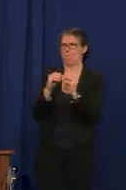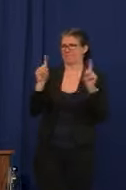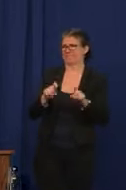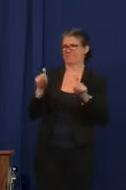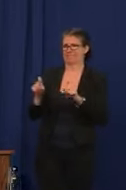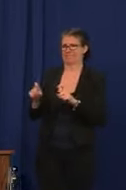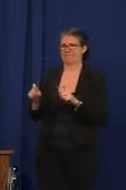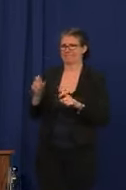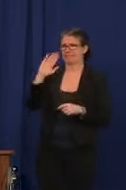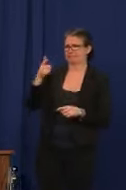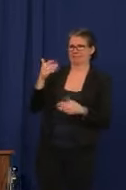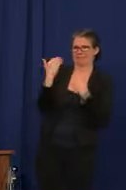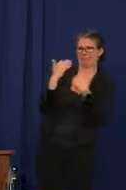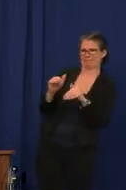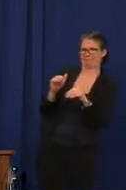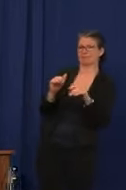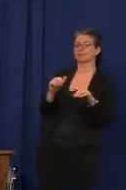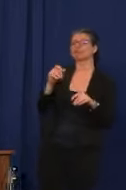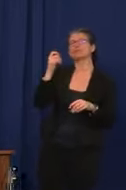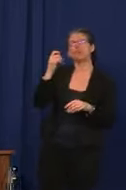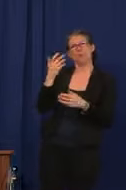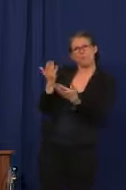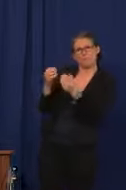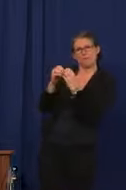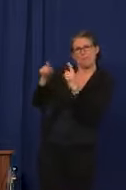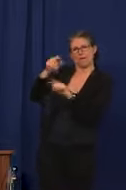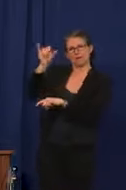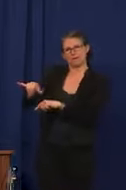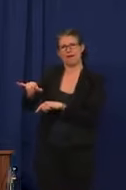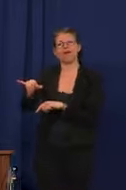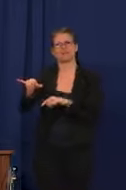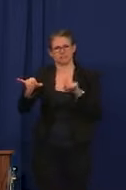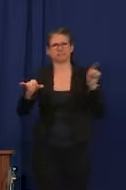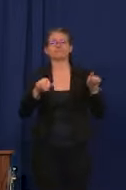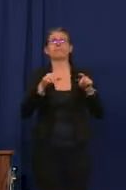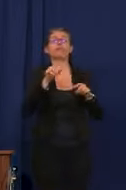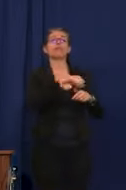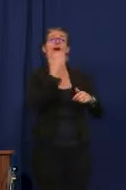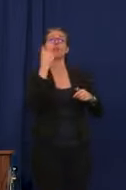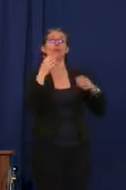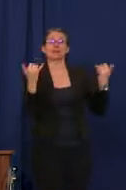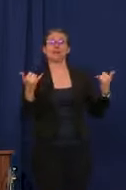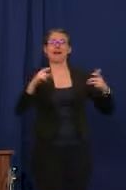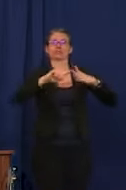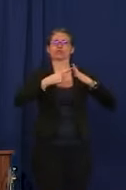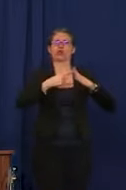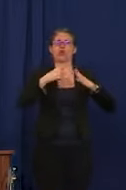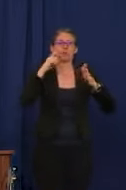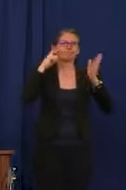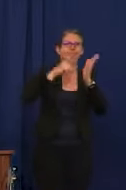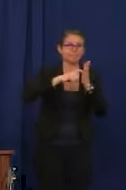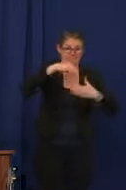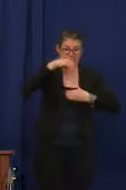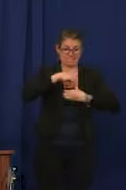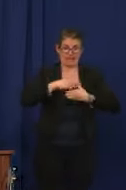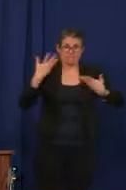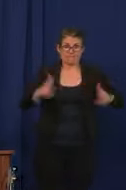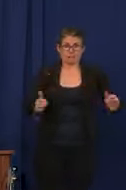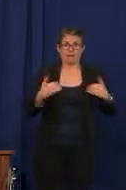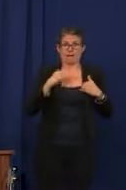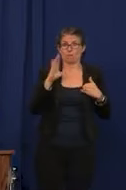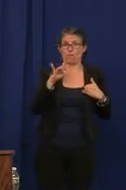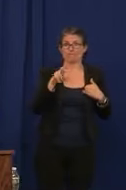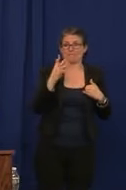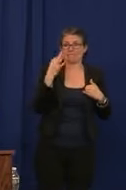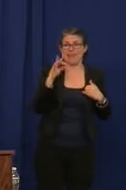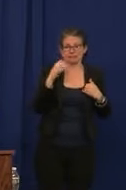key component to being able to slowly reopen the economy whenever we decide to do that, and perhaps relaxing some restrictions on